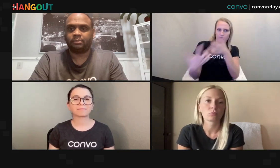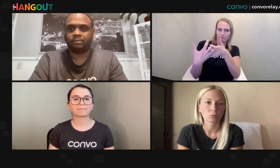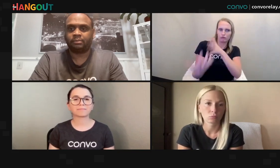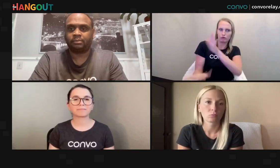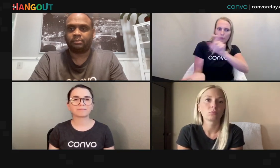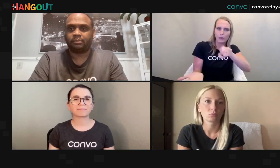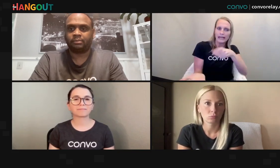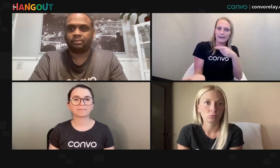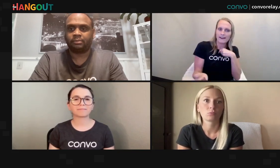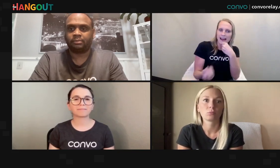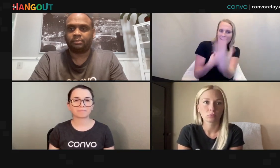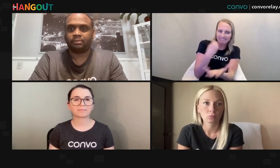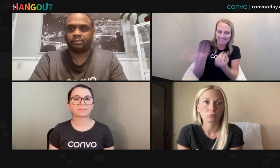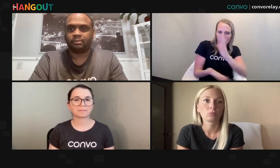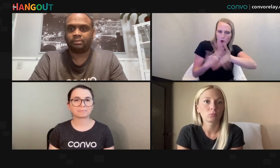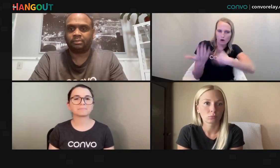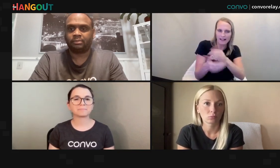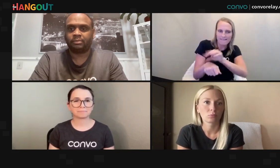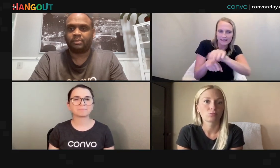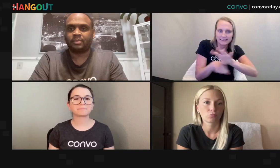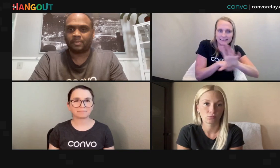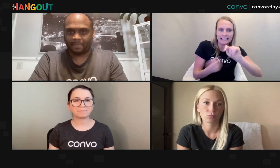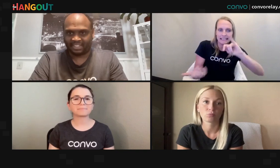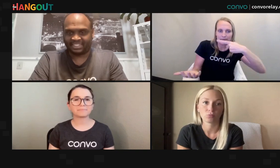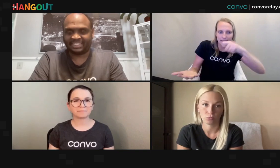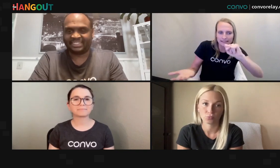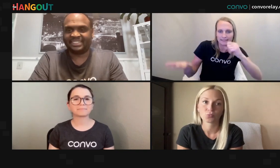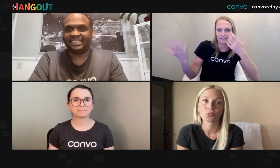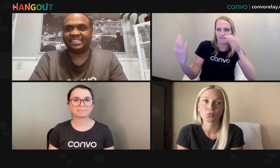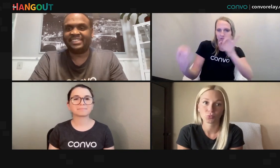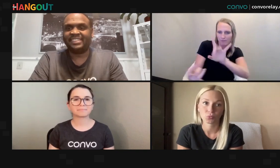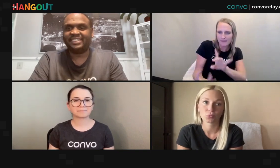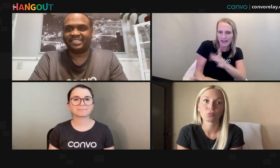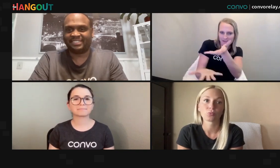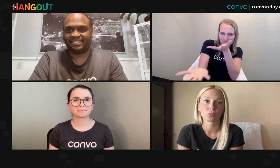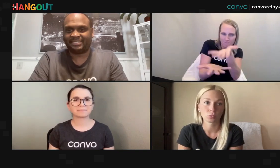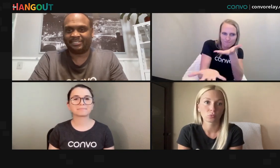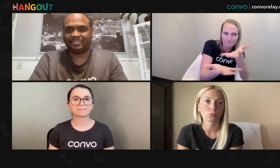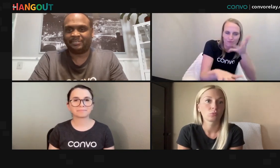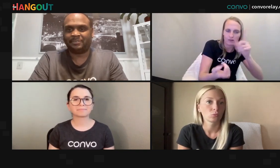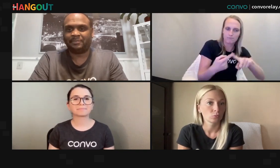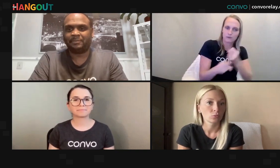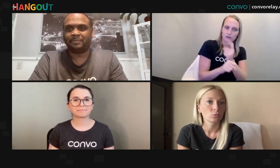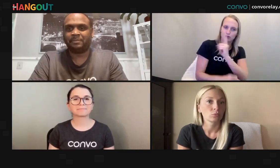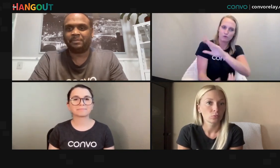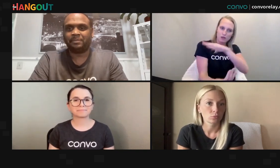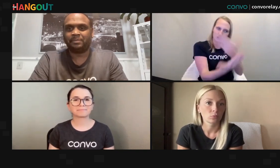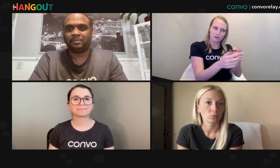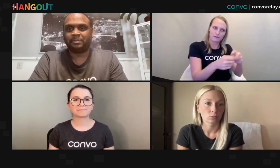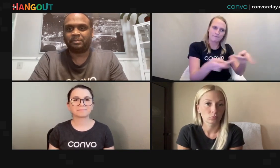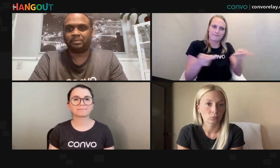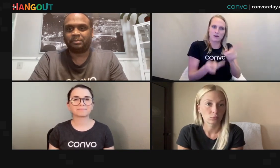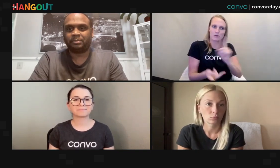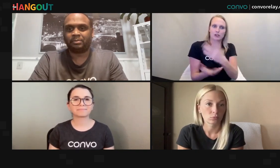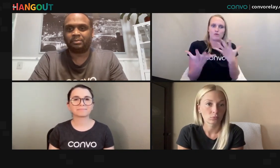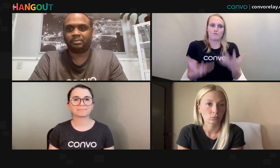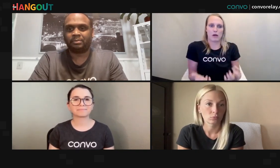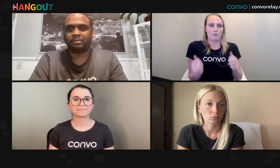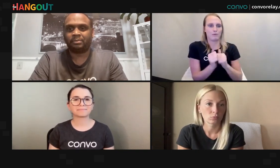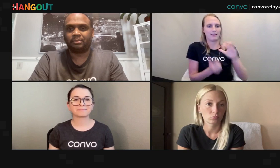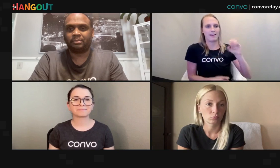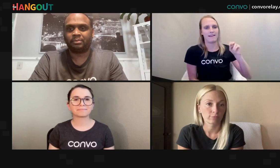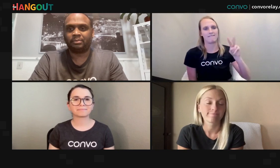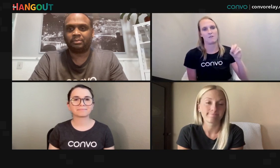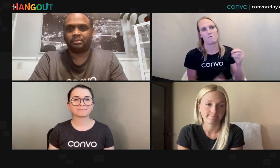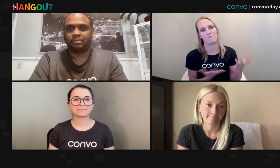it be a combo link or an app that would fit your needs best. So we give you advice, tips, feedback, and interact with you to make sure you're